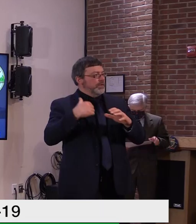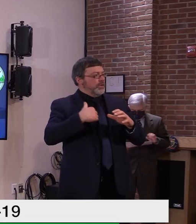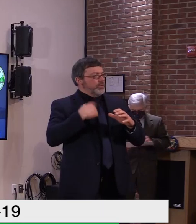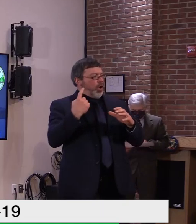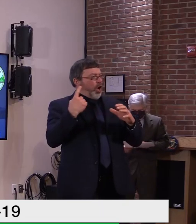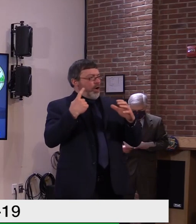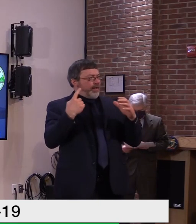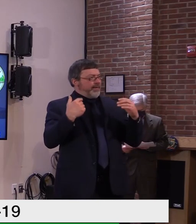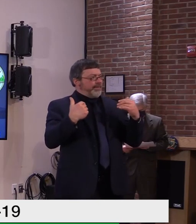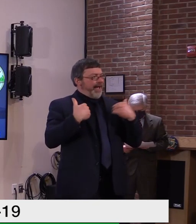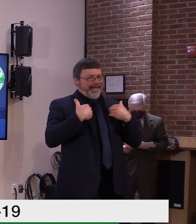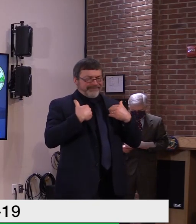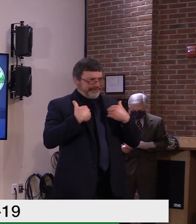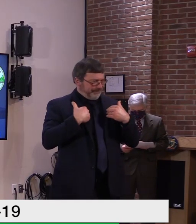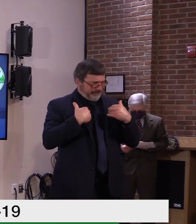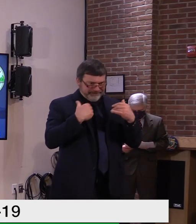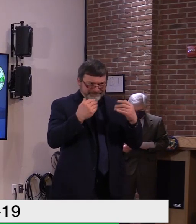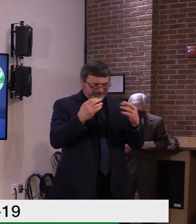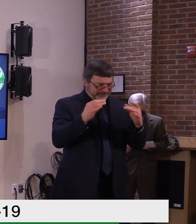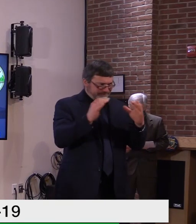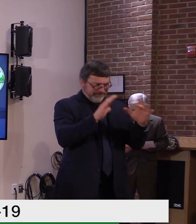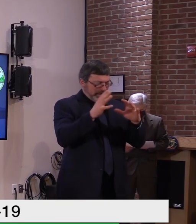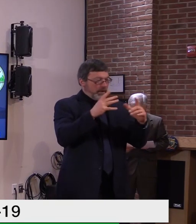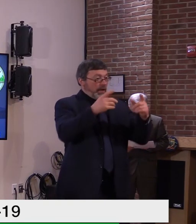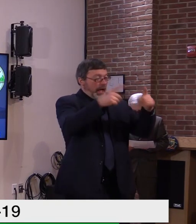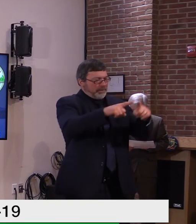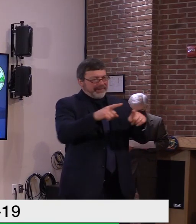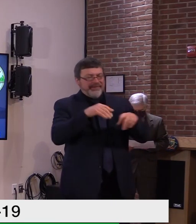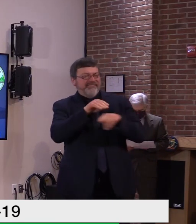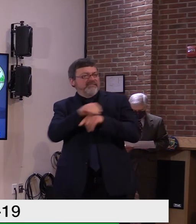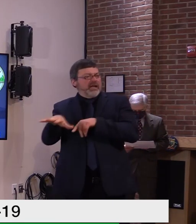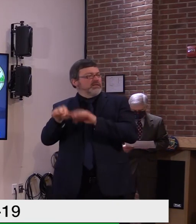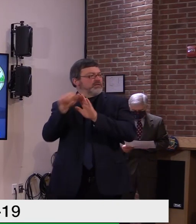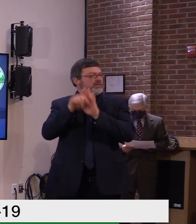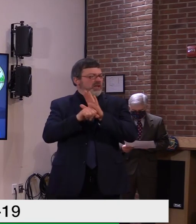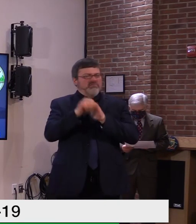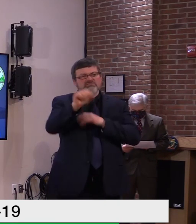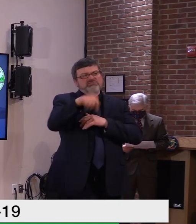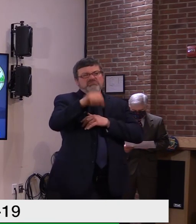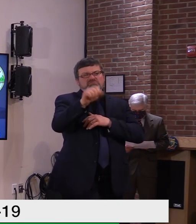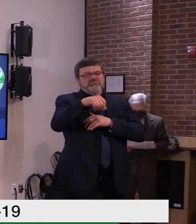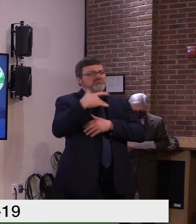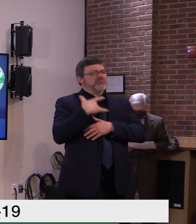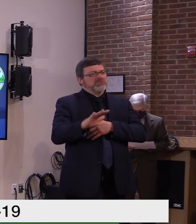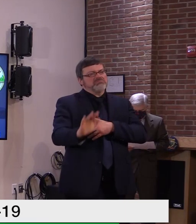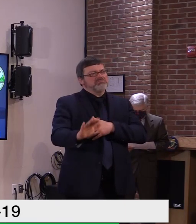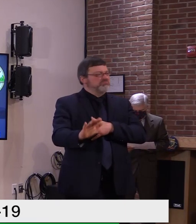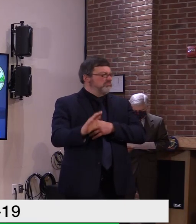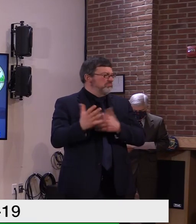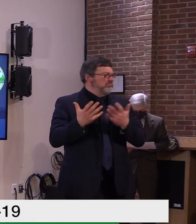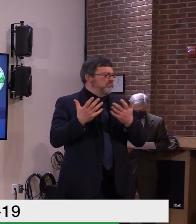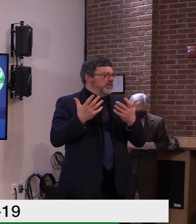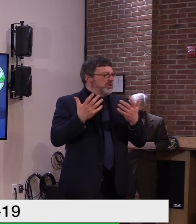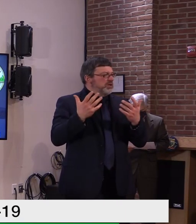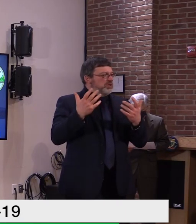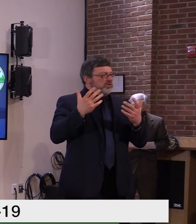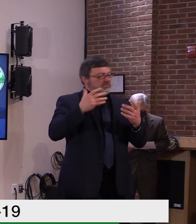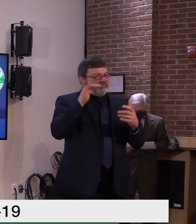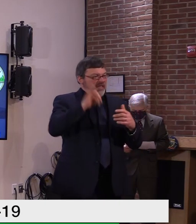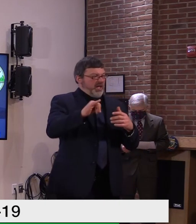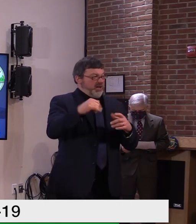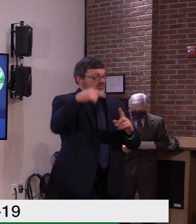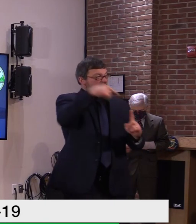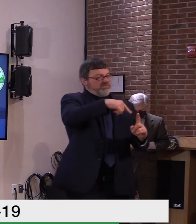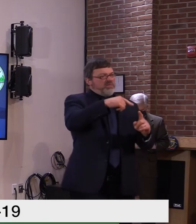learned from this event in the years to come, and typically not that many years. My